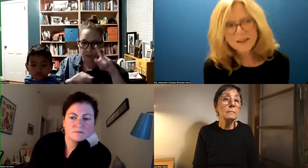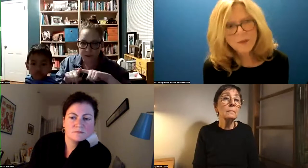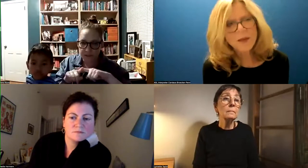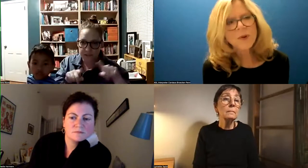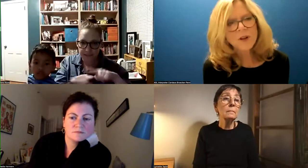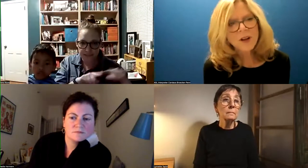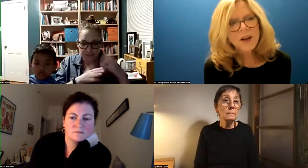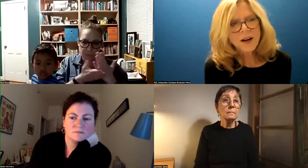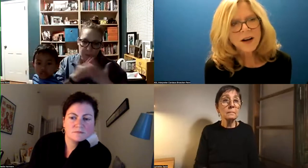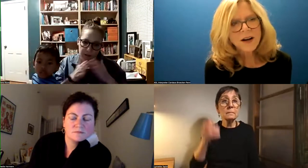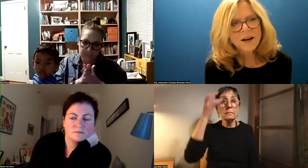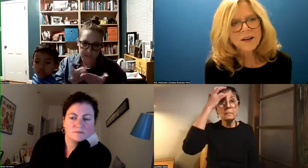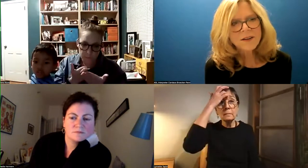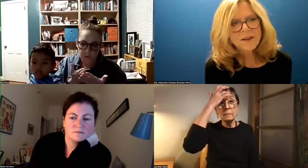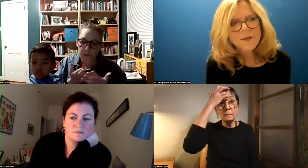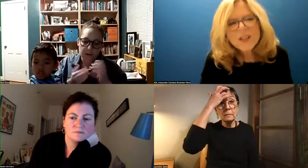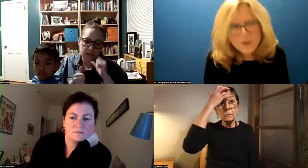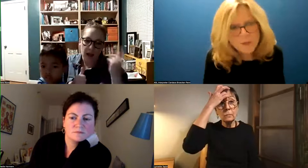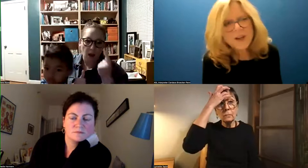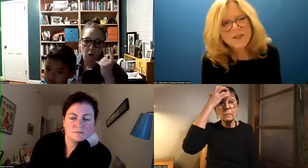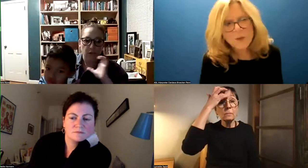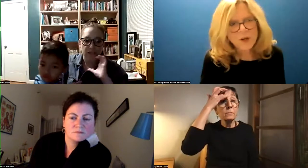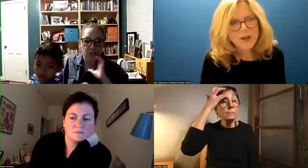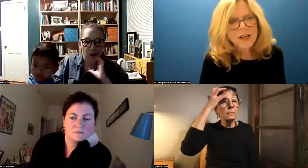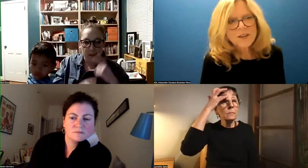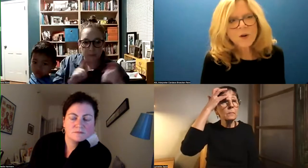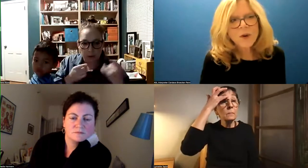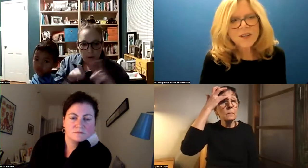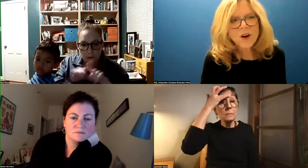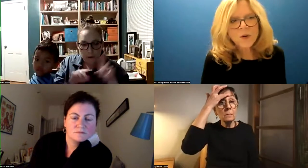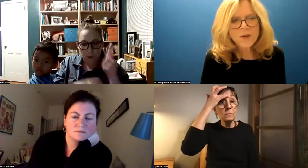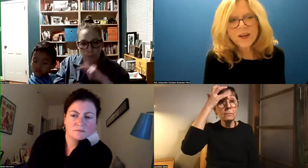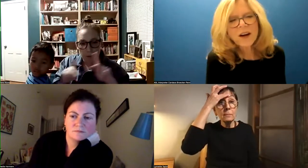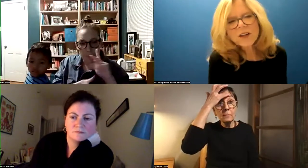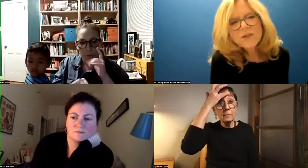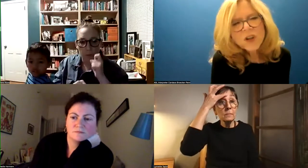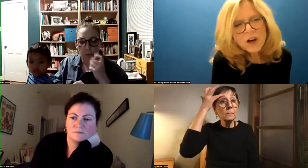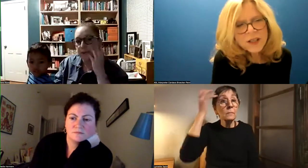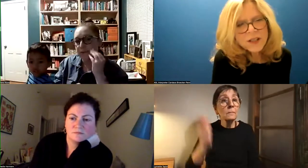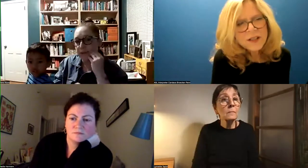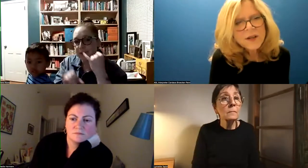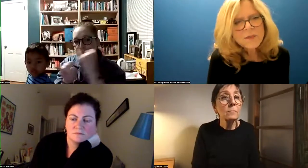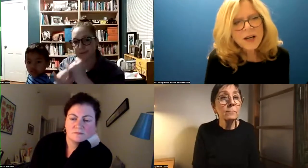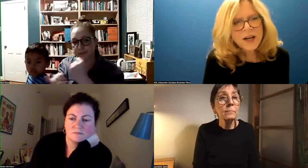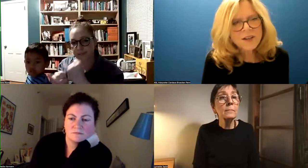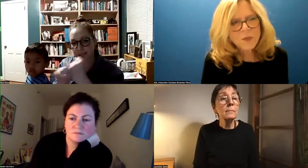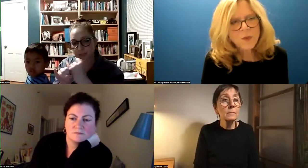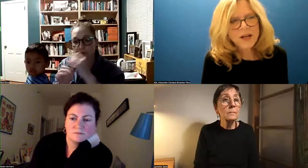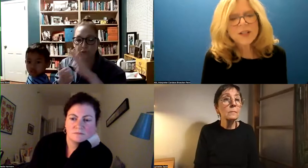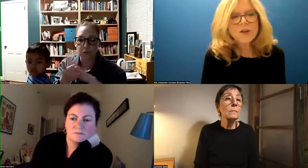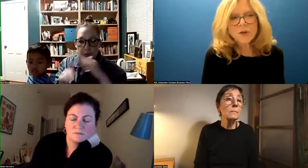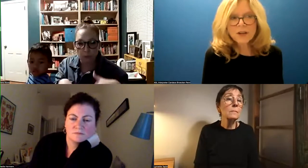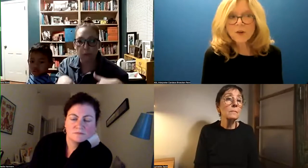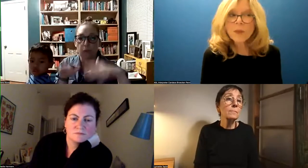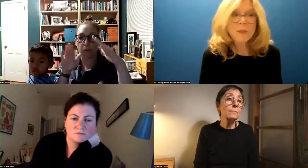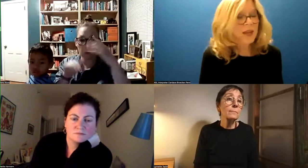many deaf people for different parts of the book. So it wasn't only for the character of Charlie, but I also wanted